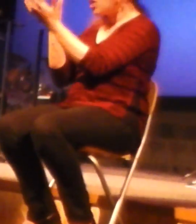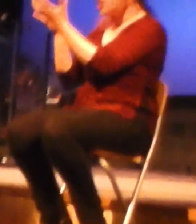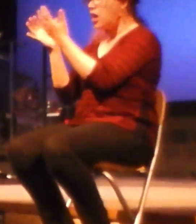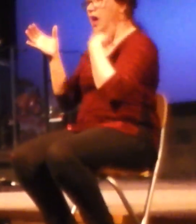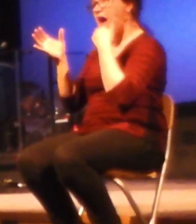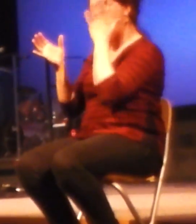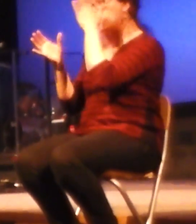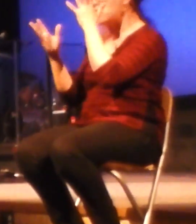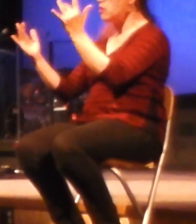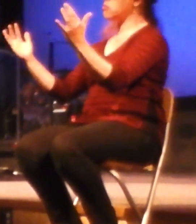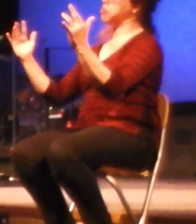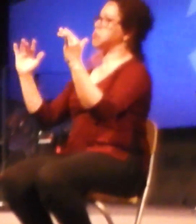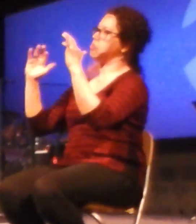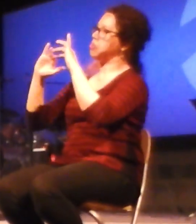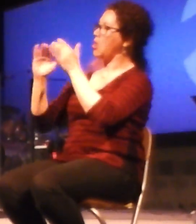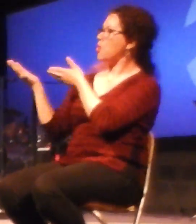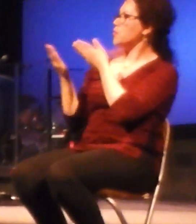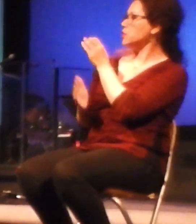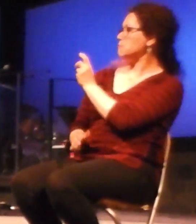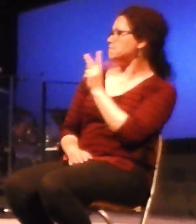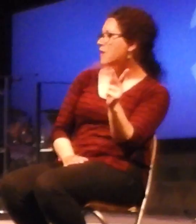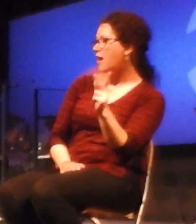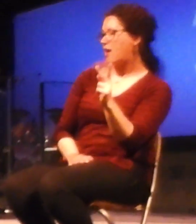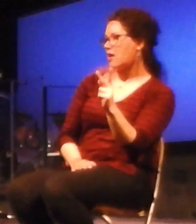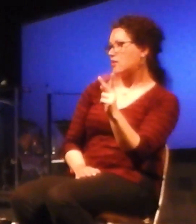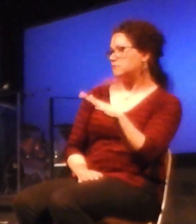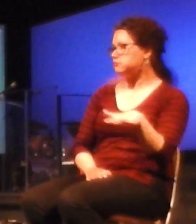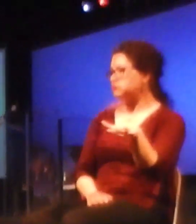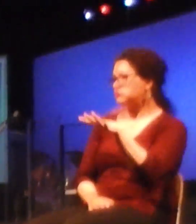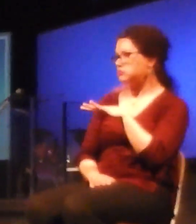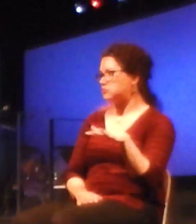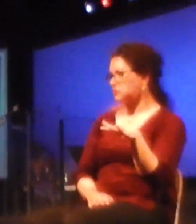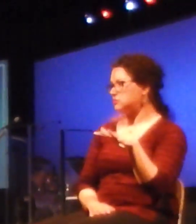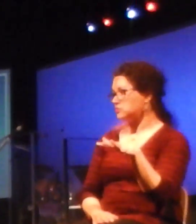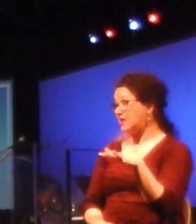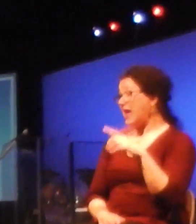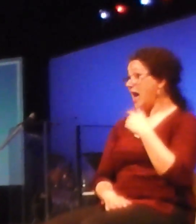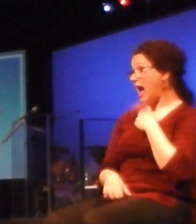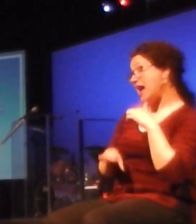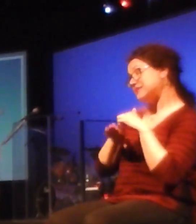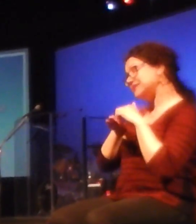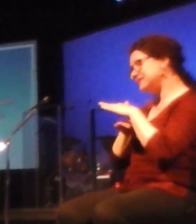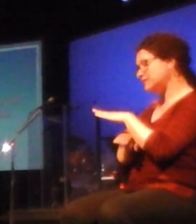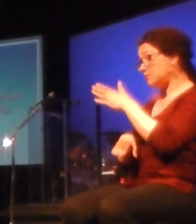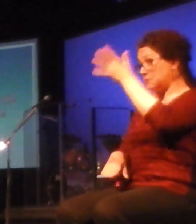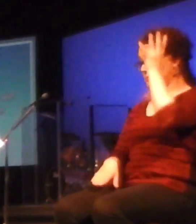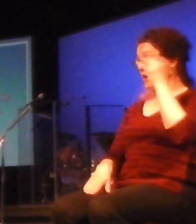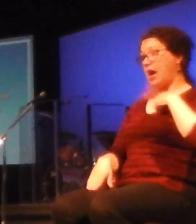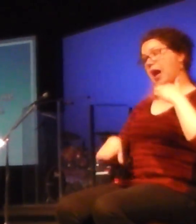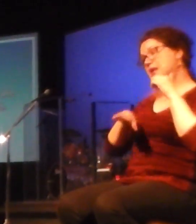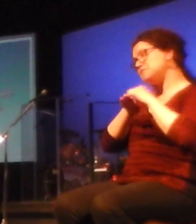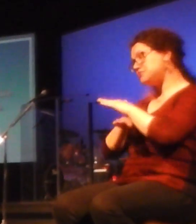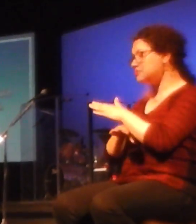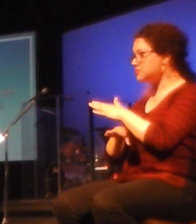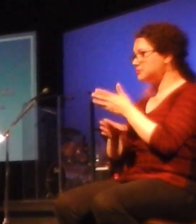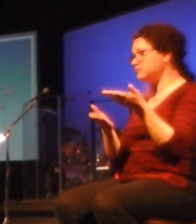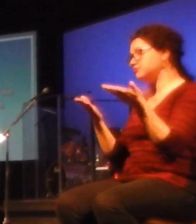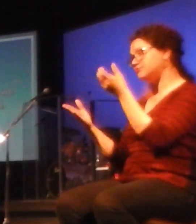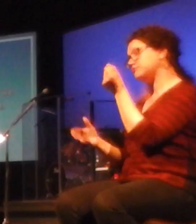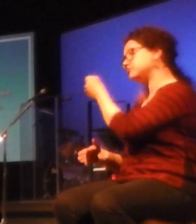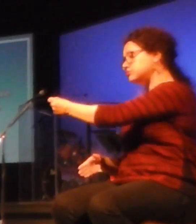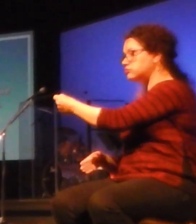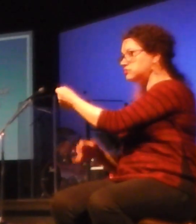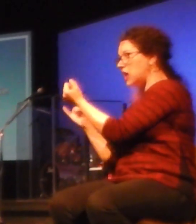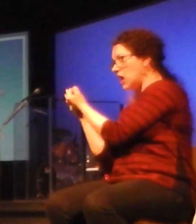place from which I carried you into exile. That's the language. I will bring you back to the place from which I carried you